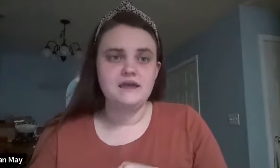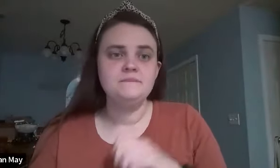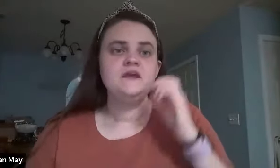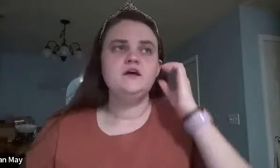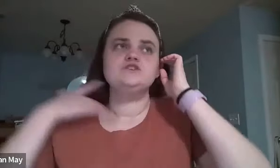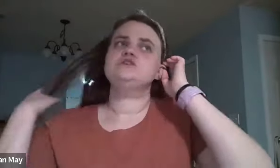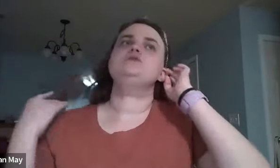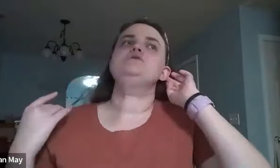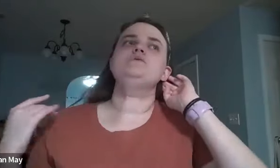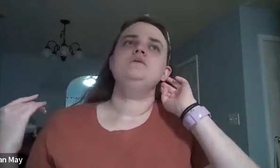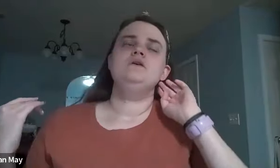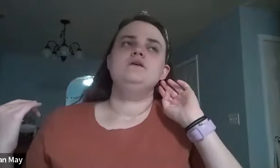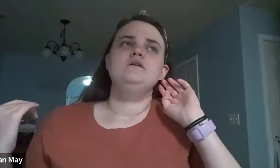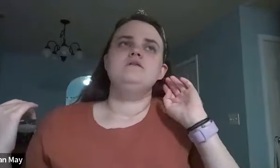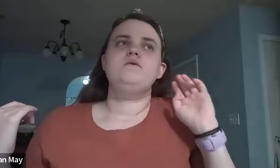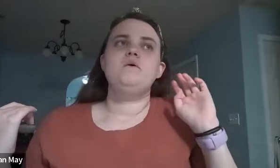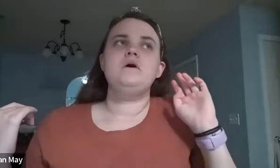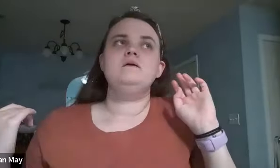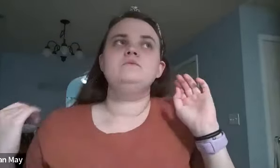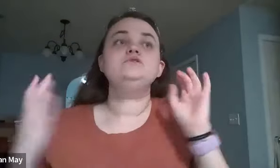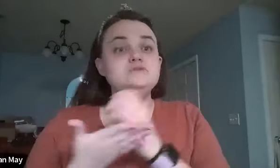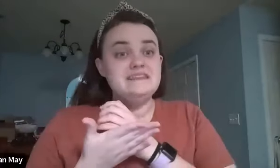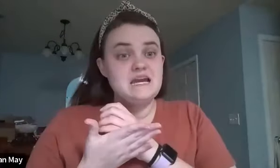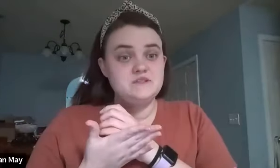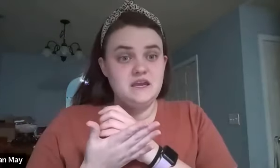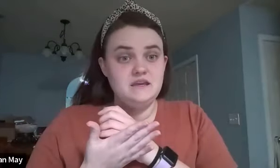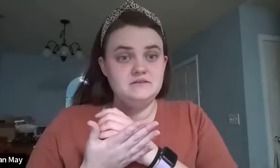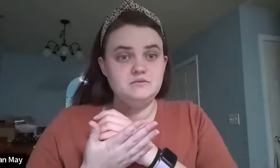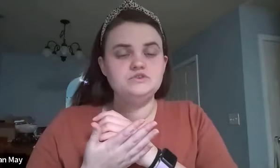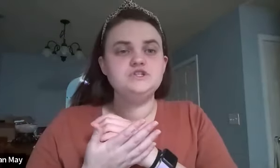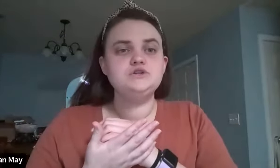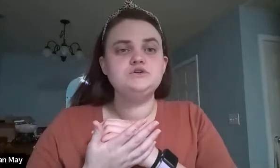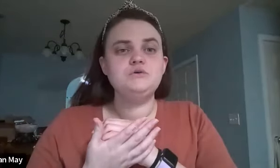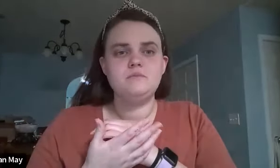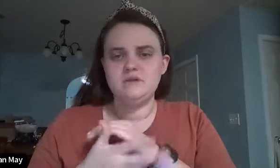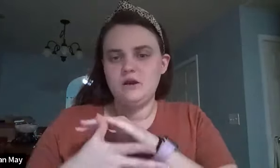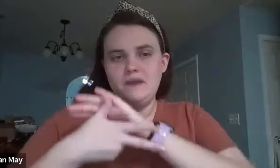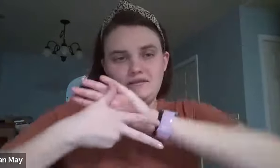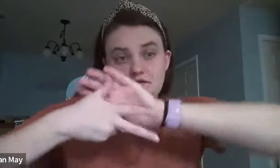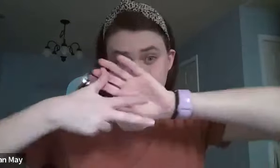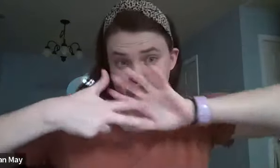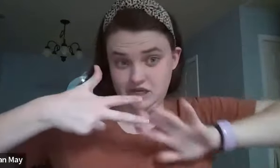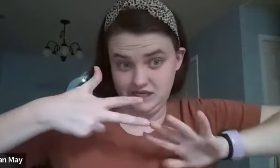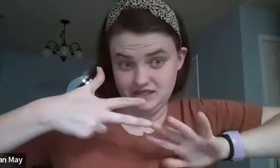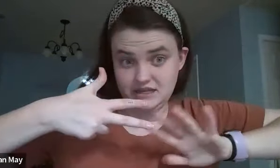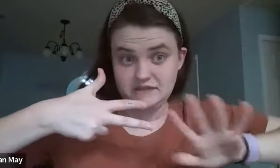pie, so we'll do the types of cake. We'll do our main 3 at the